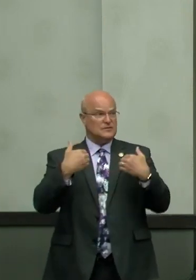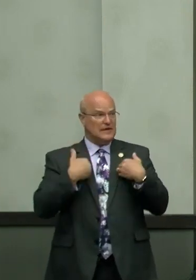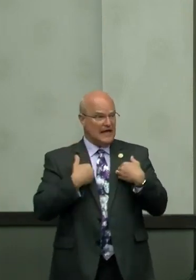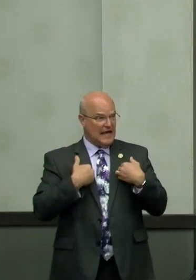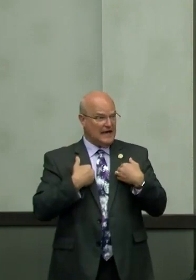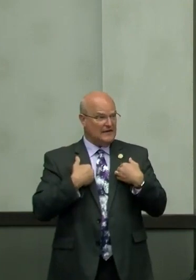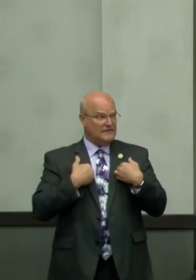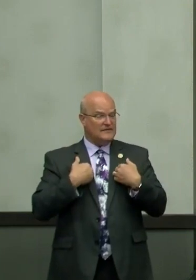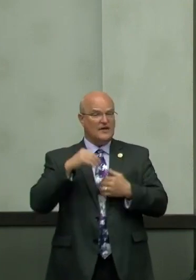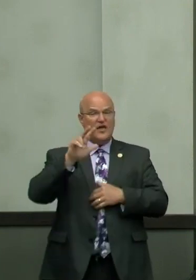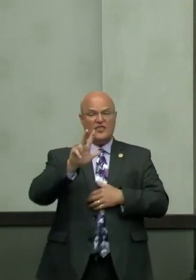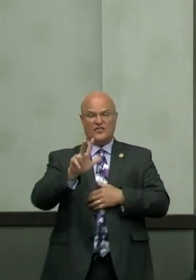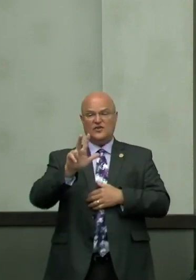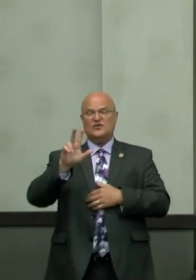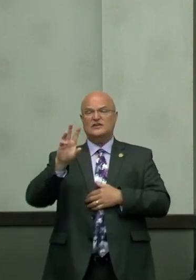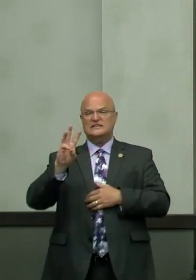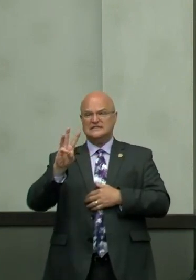have